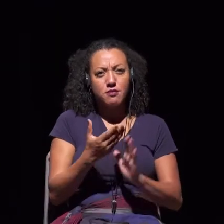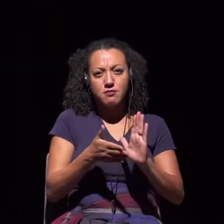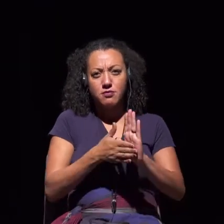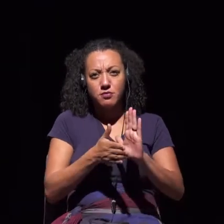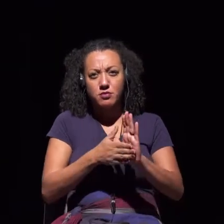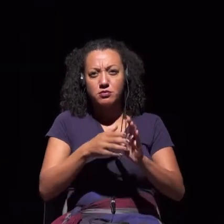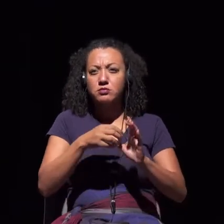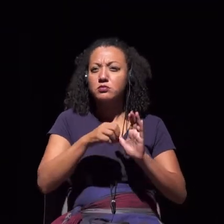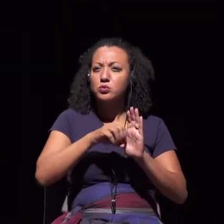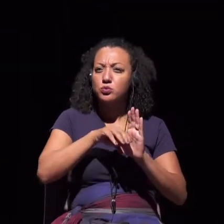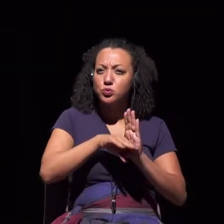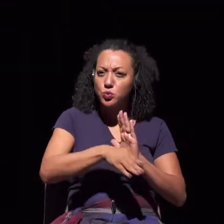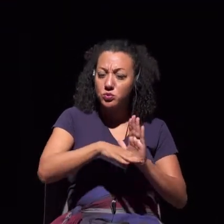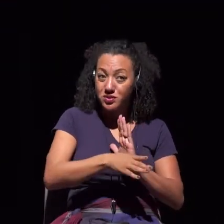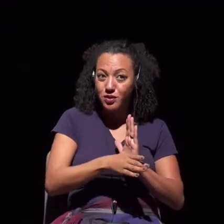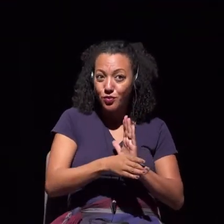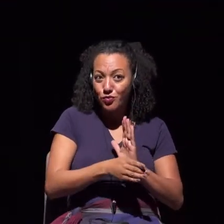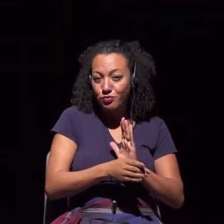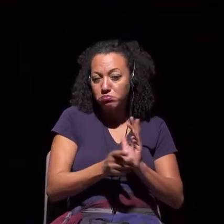so